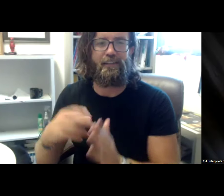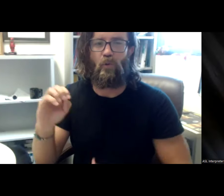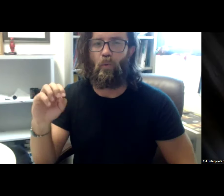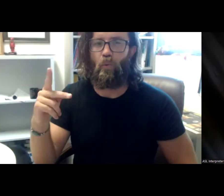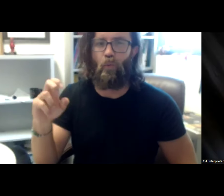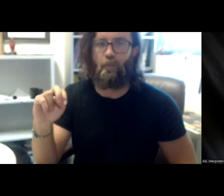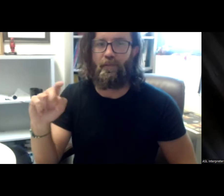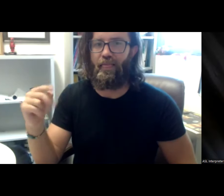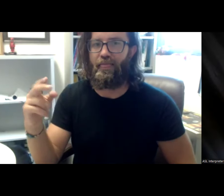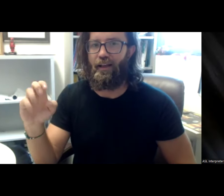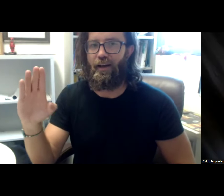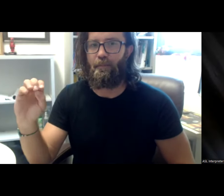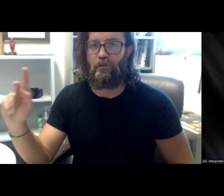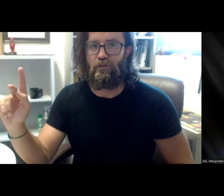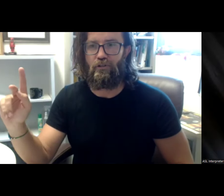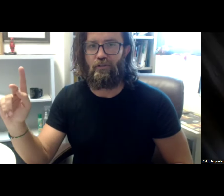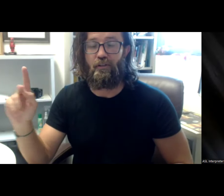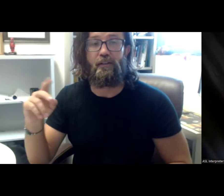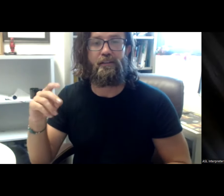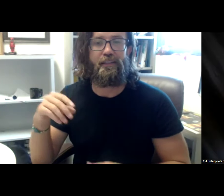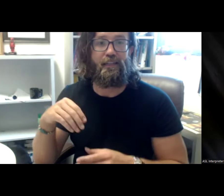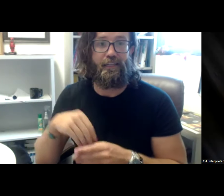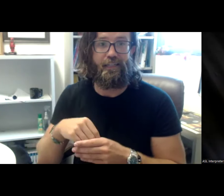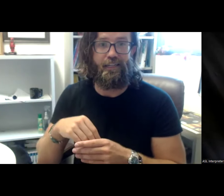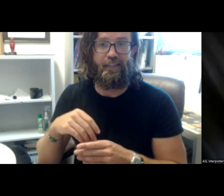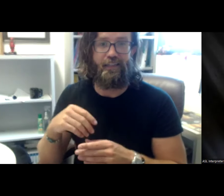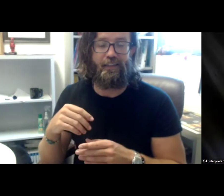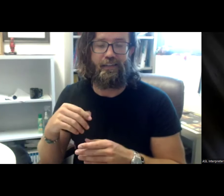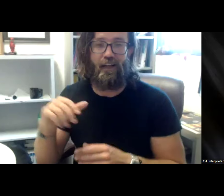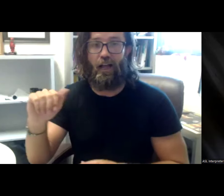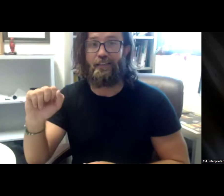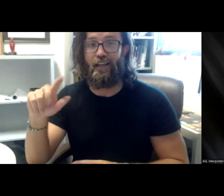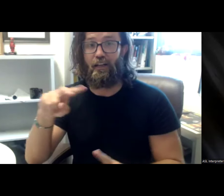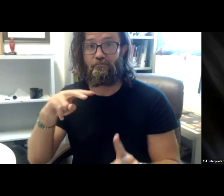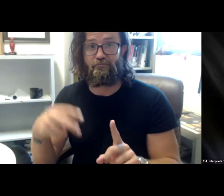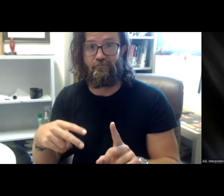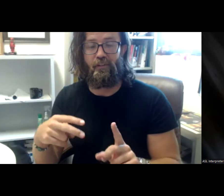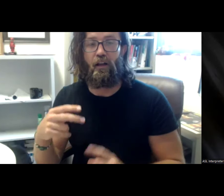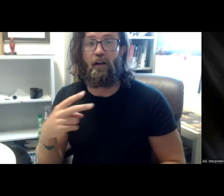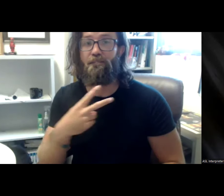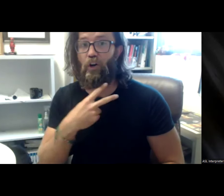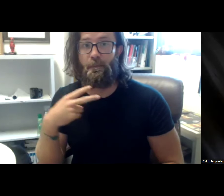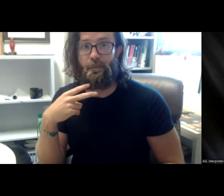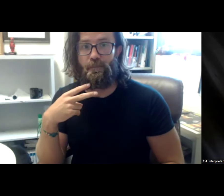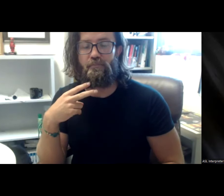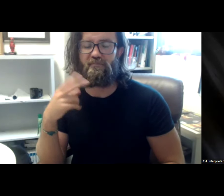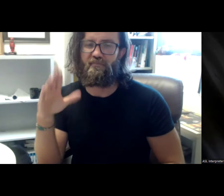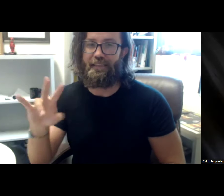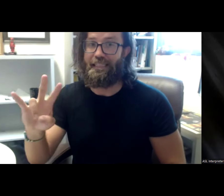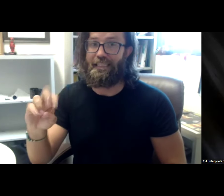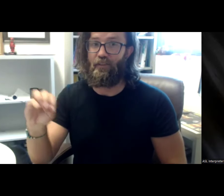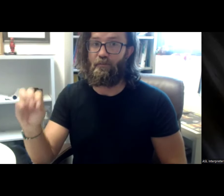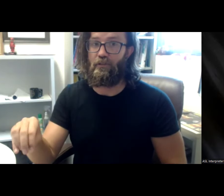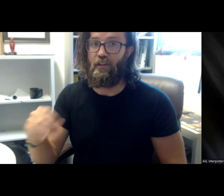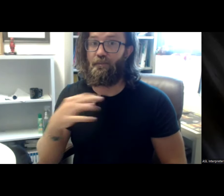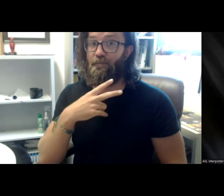critique that because this actually just means to open the book. So in ASL, from the